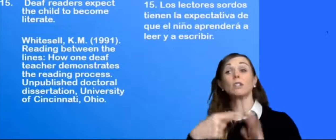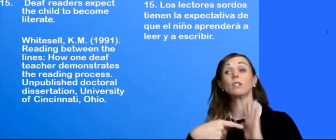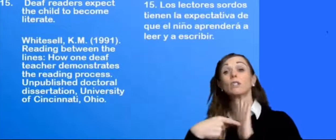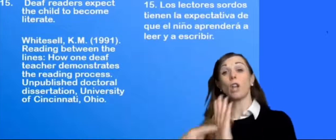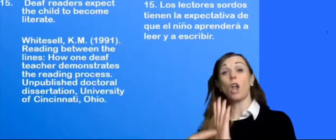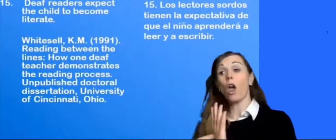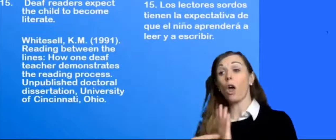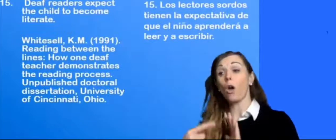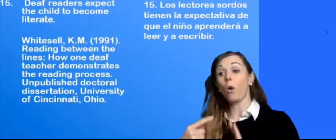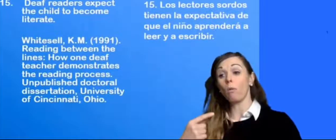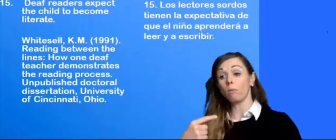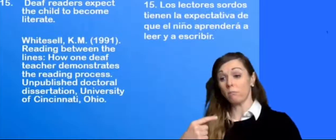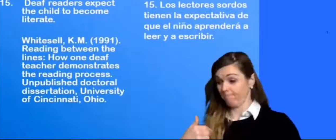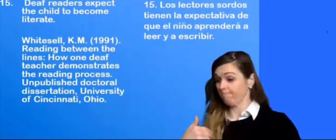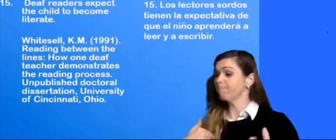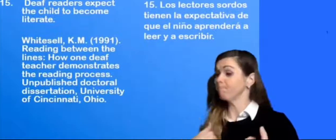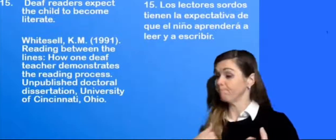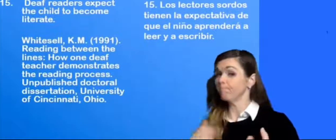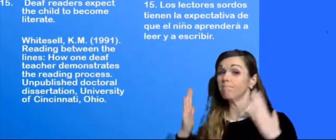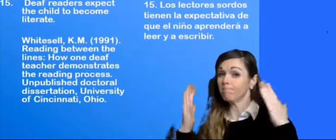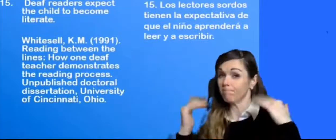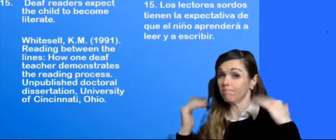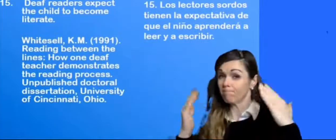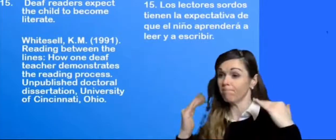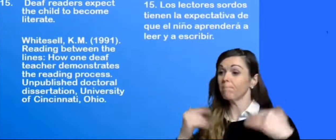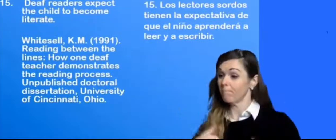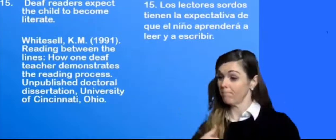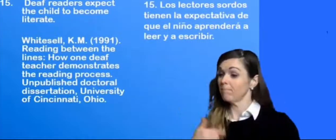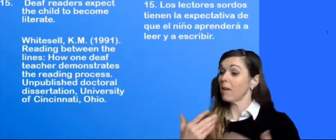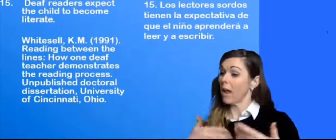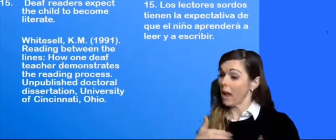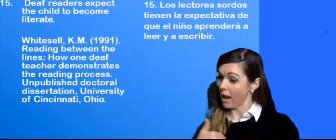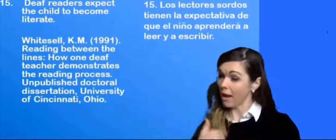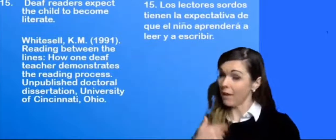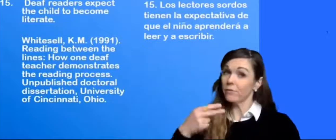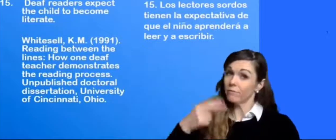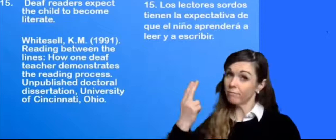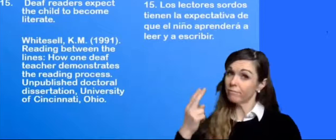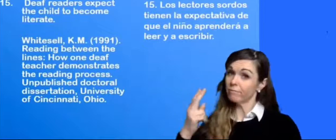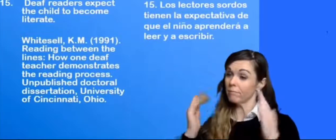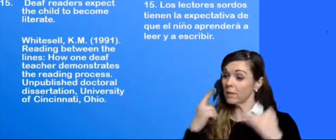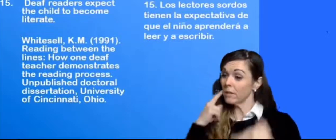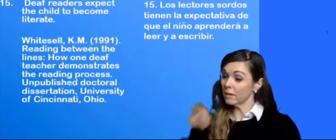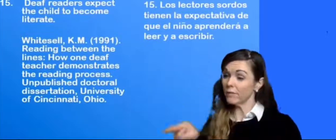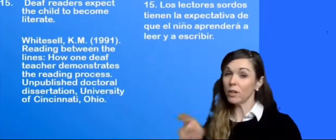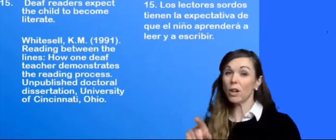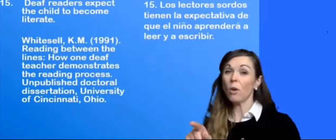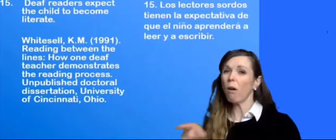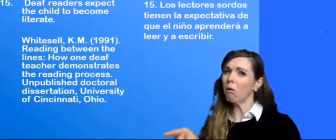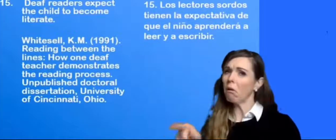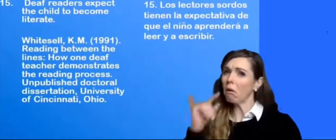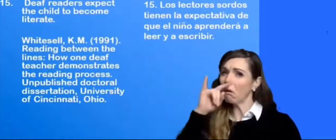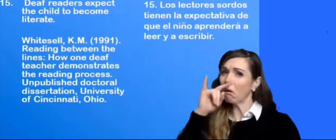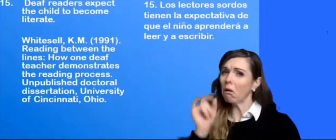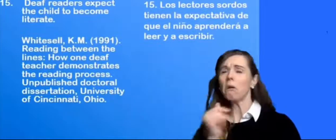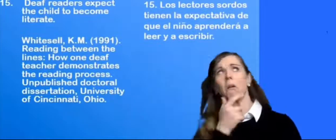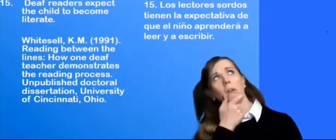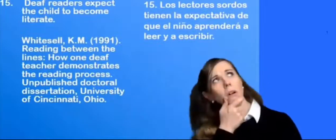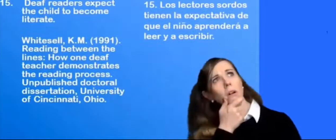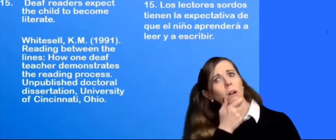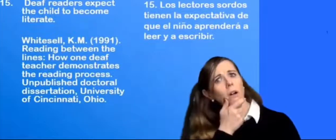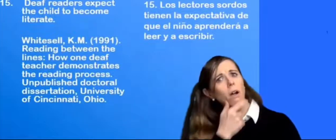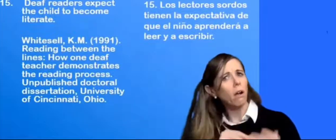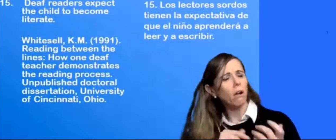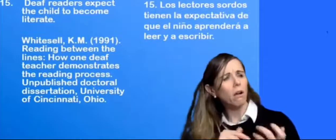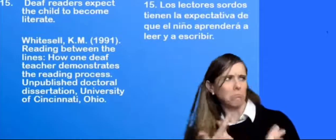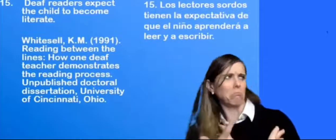that, my child is deaf, they'll be behind anyway. It's none of that. It is I, as a parent, highly expect that my child will